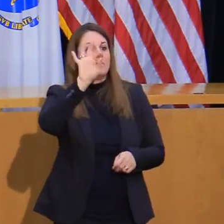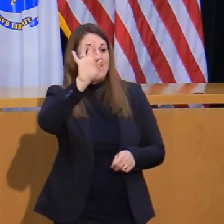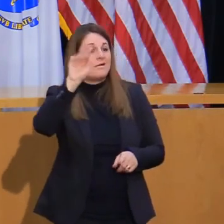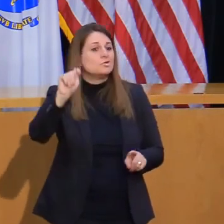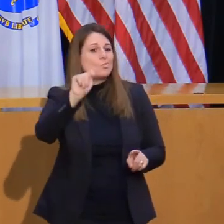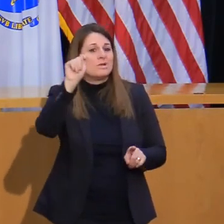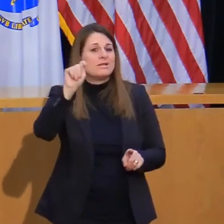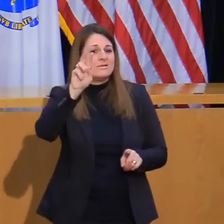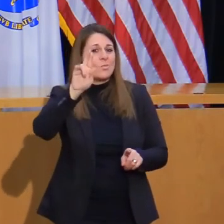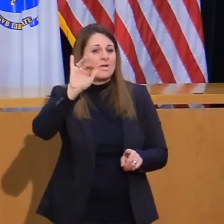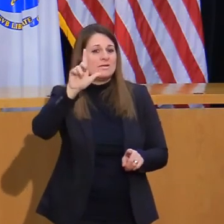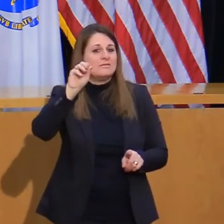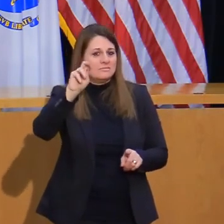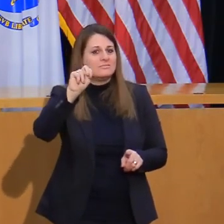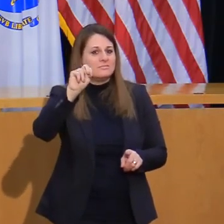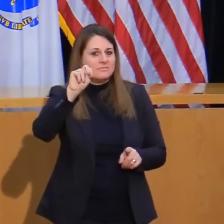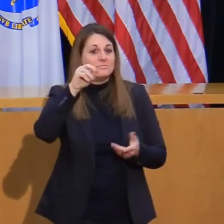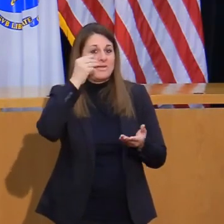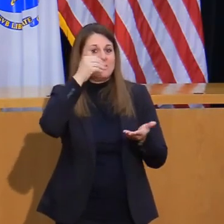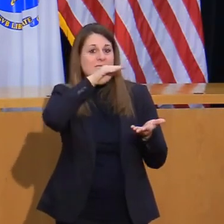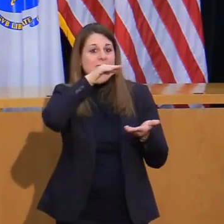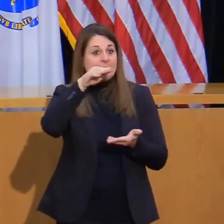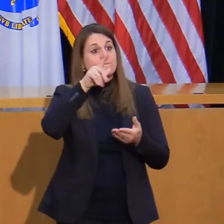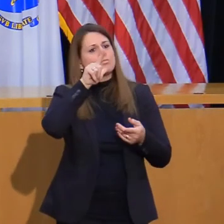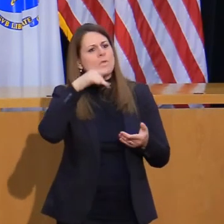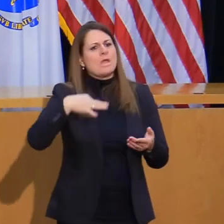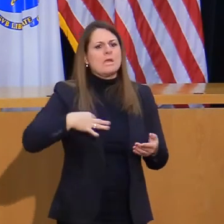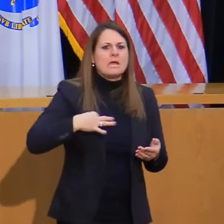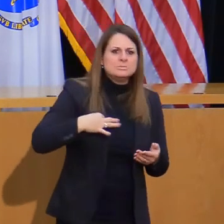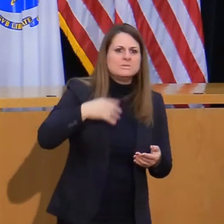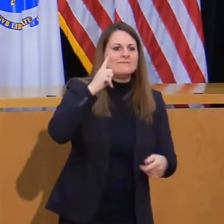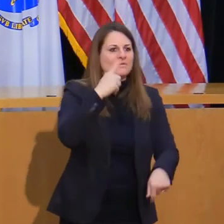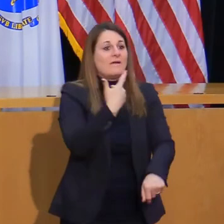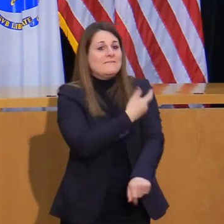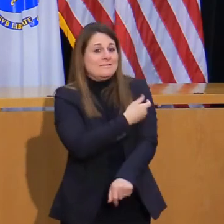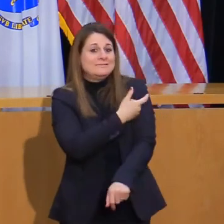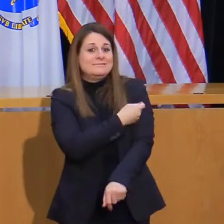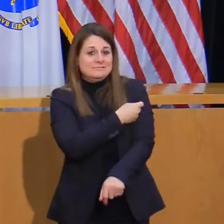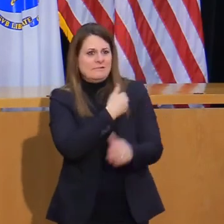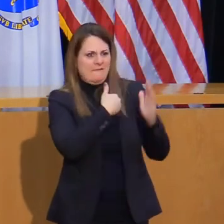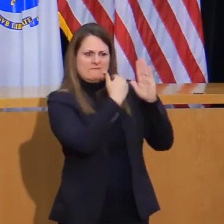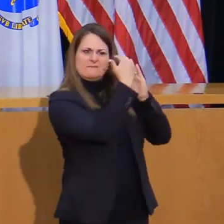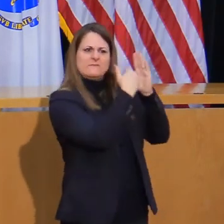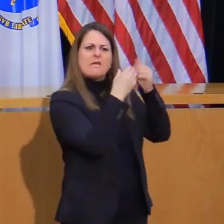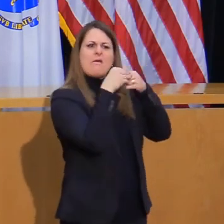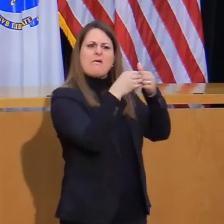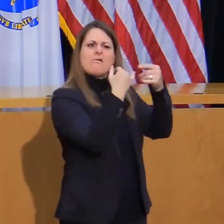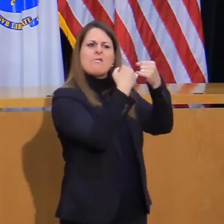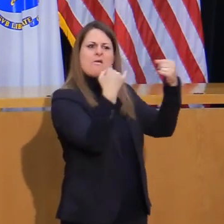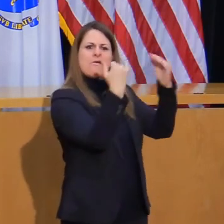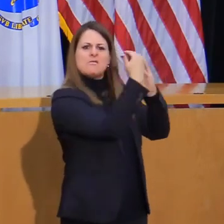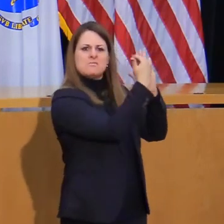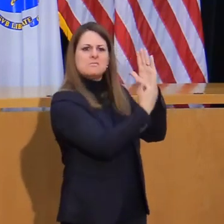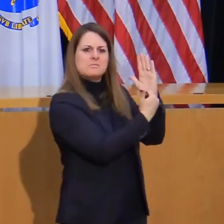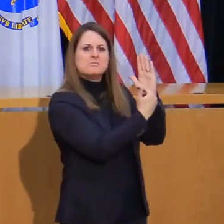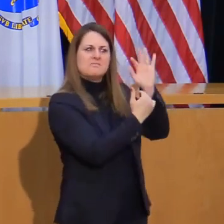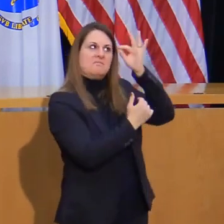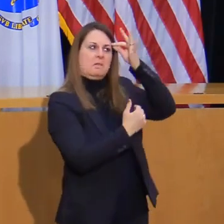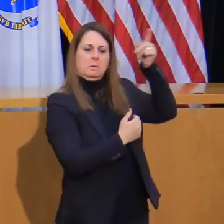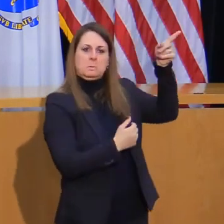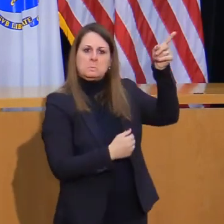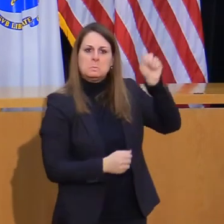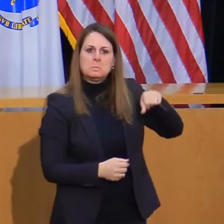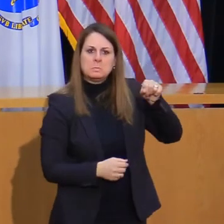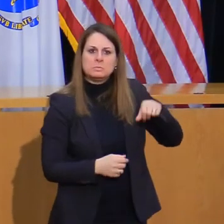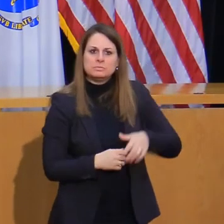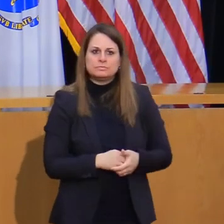out, along with the money that, is being allocated to states and the federal government, and also just saying